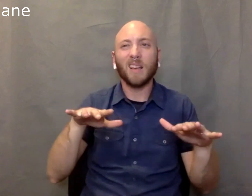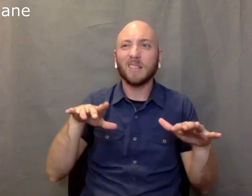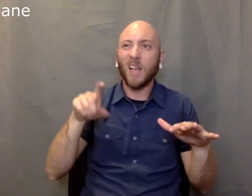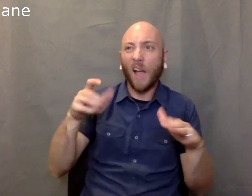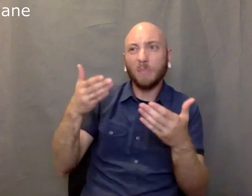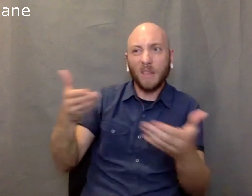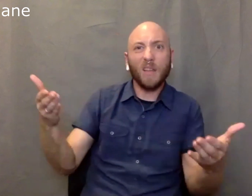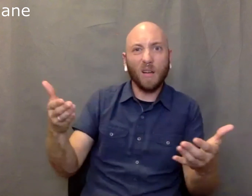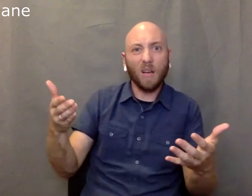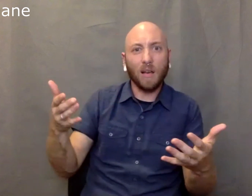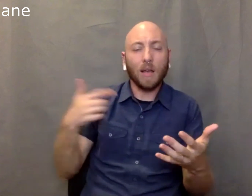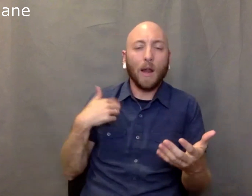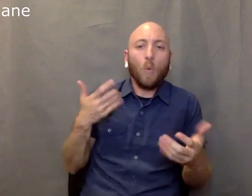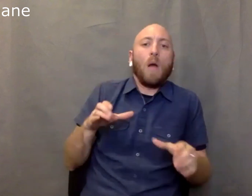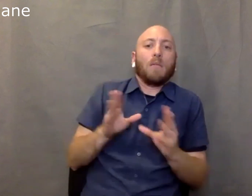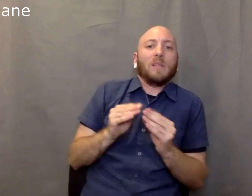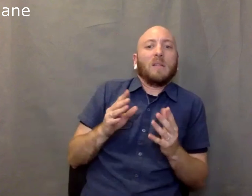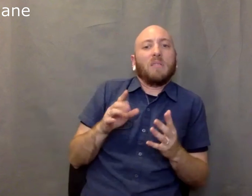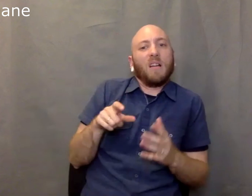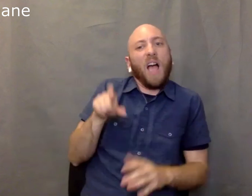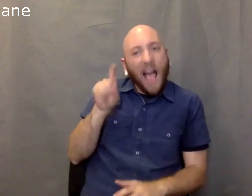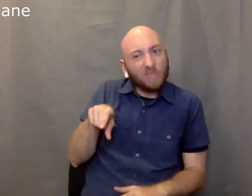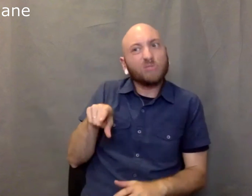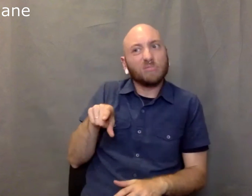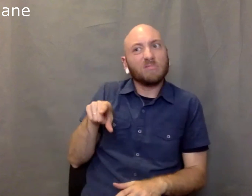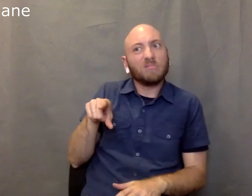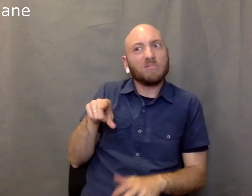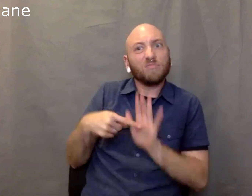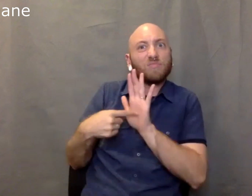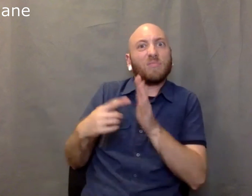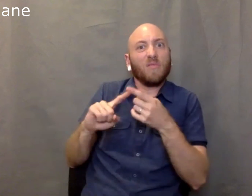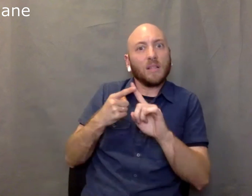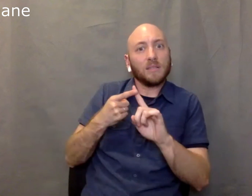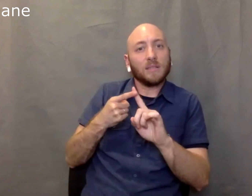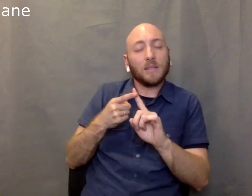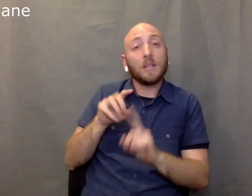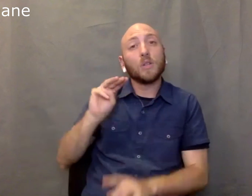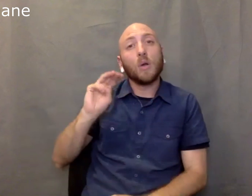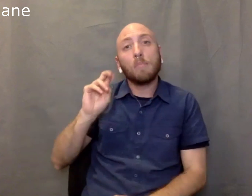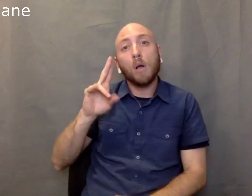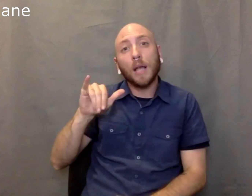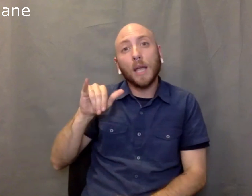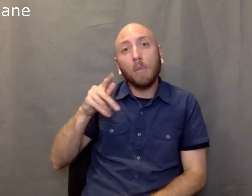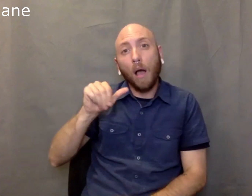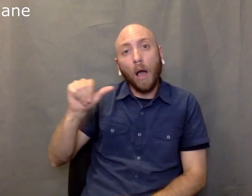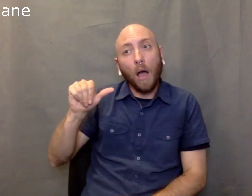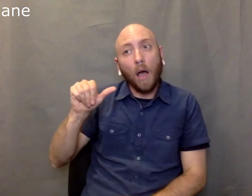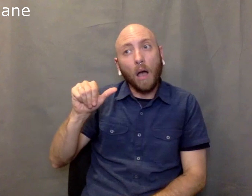Like, I don't really want to go, but like, whatever, I'll just go. And so Monkey Paw would play a big part in like holding myself accountable that